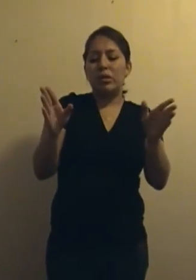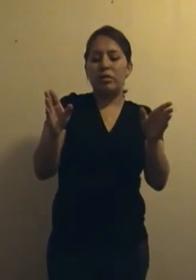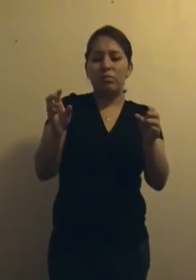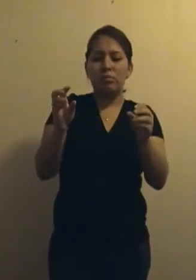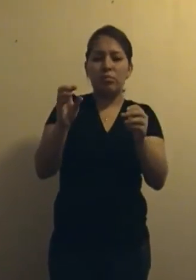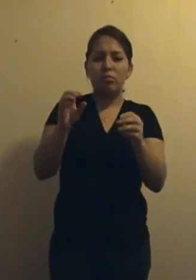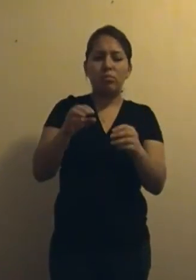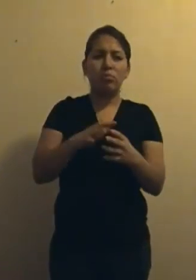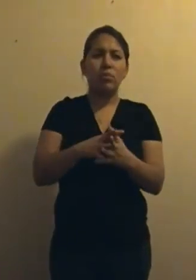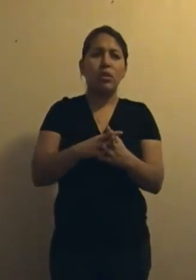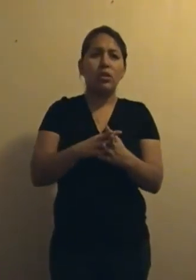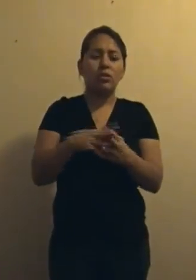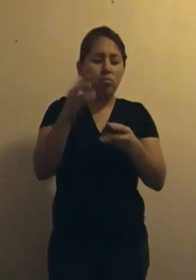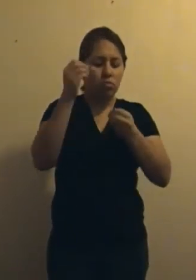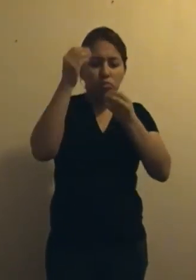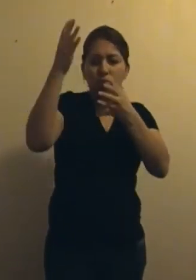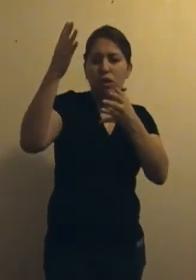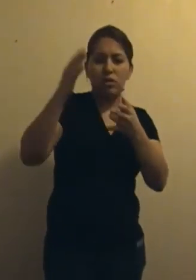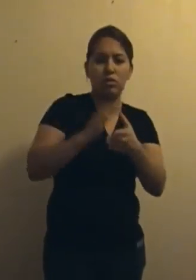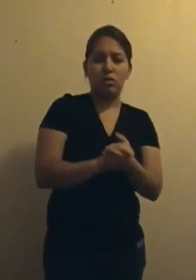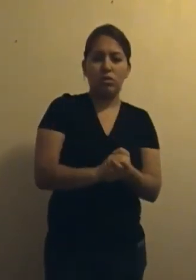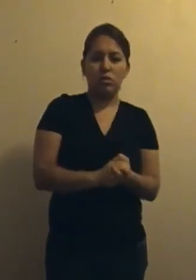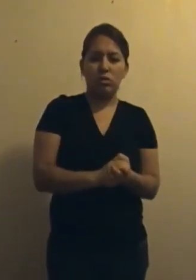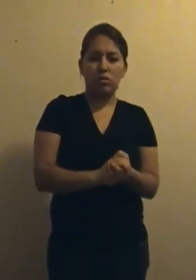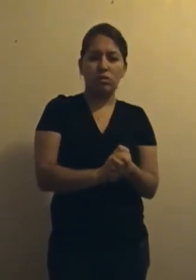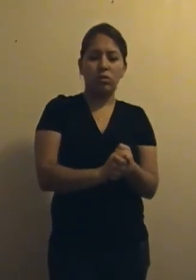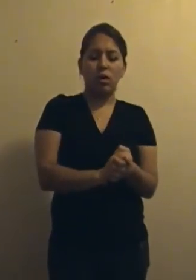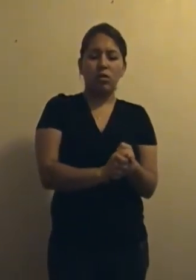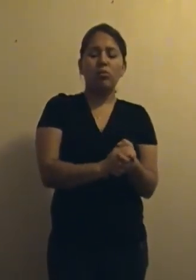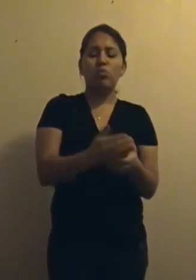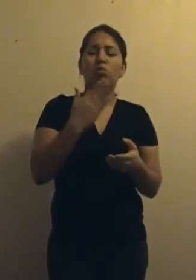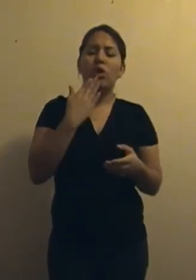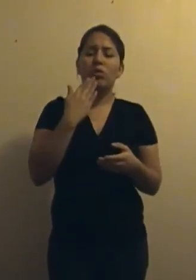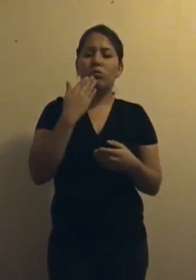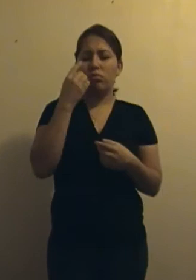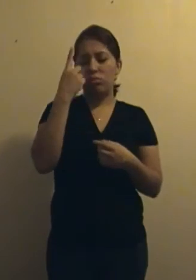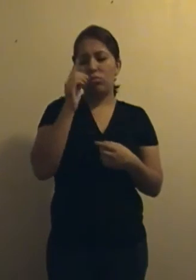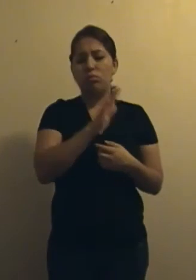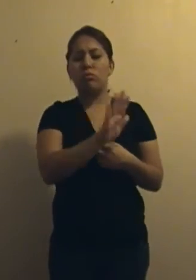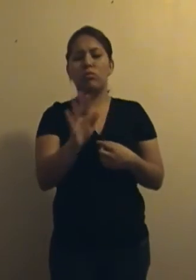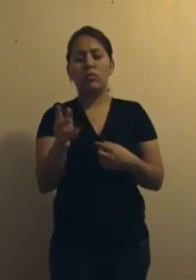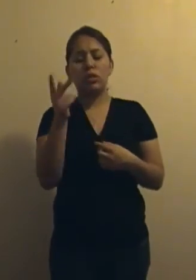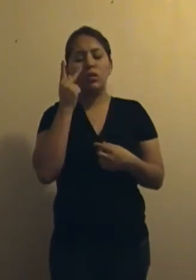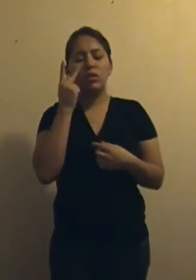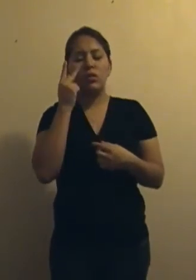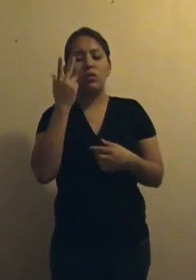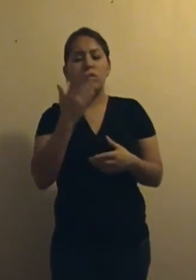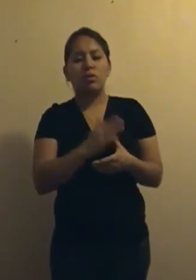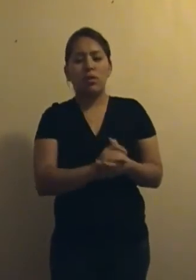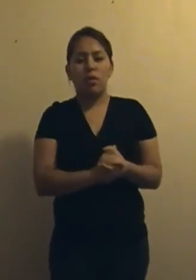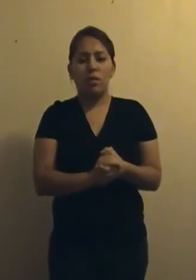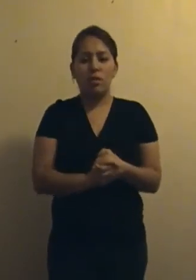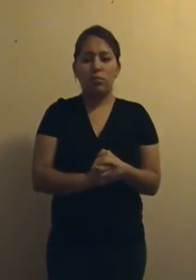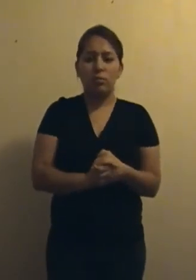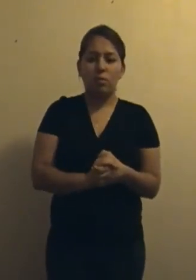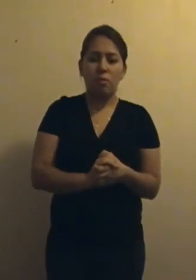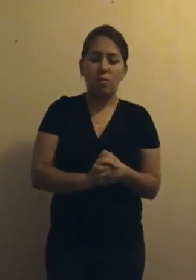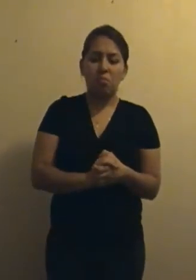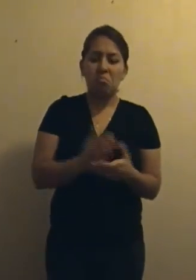doing, and often it's a combination of patterns, which is good for them to see as well. So they draw a concept map, maybe you write a summary, and here they're